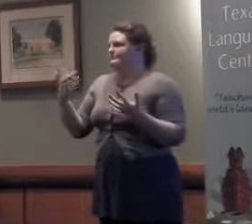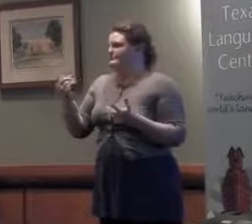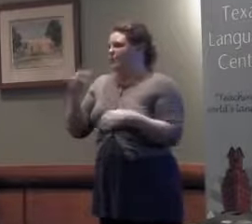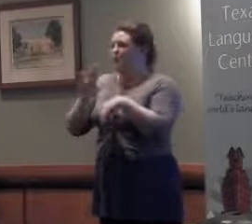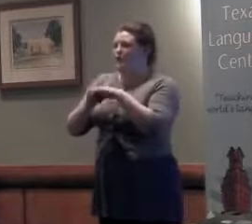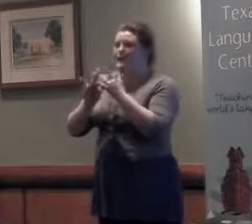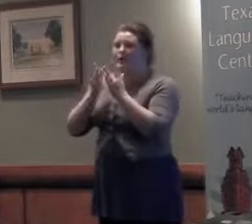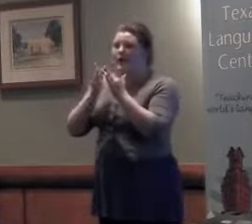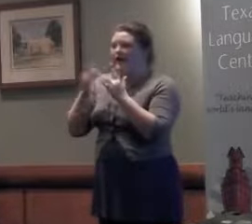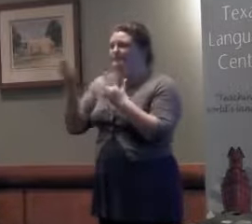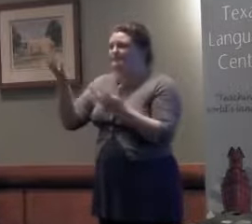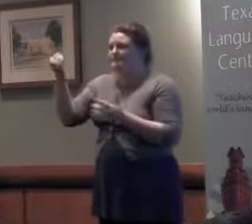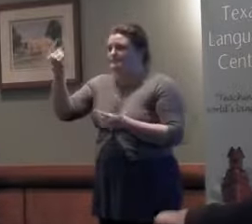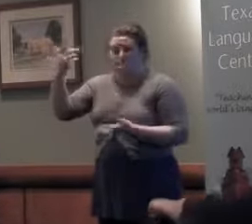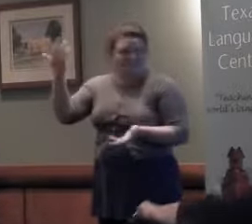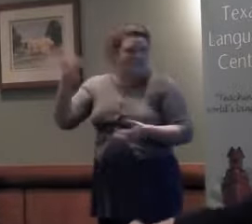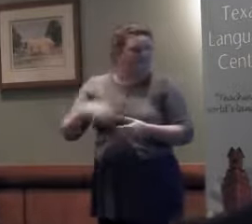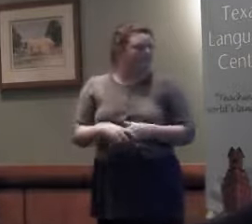on the internet in some form.